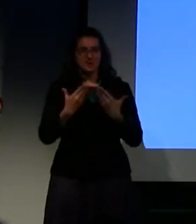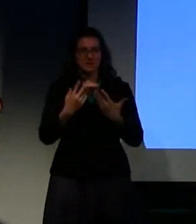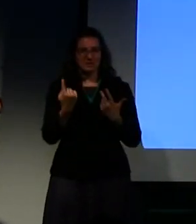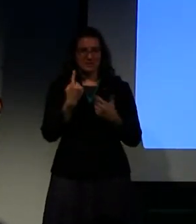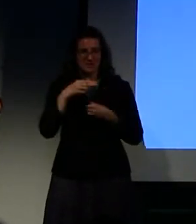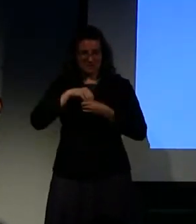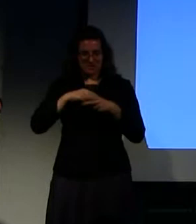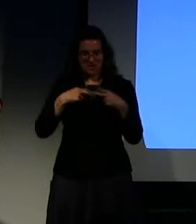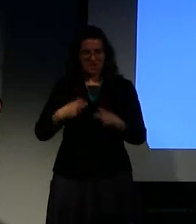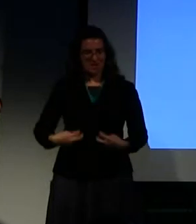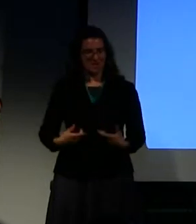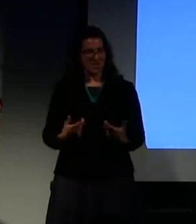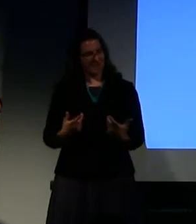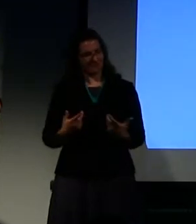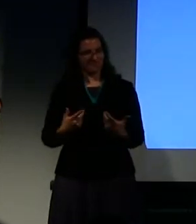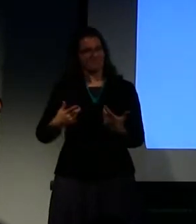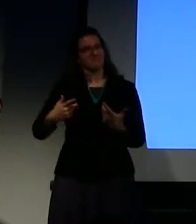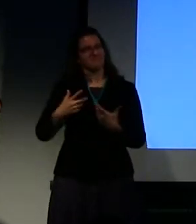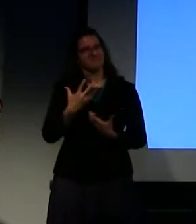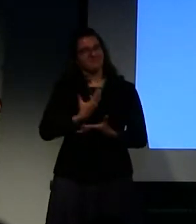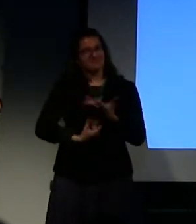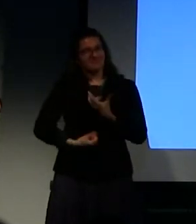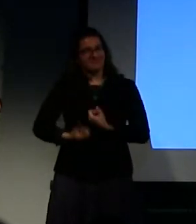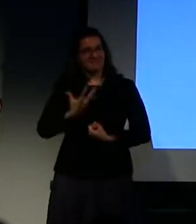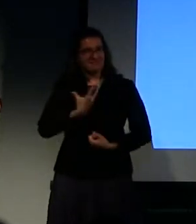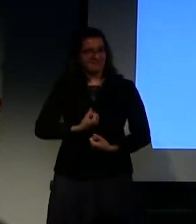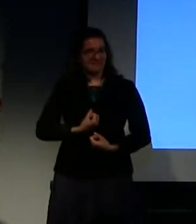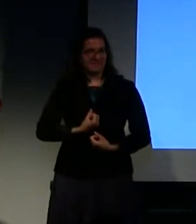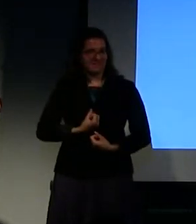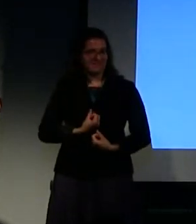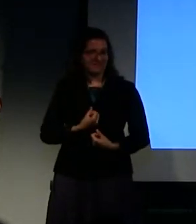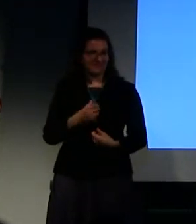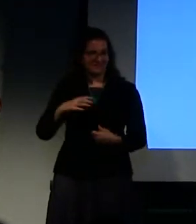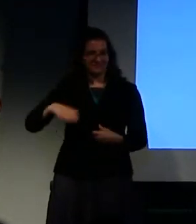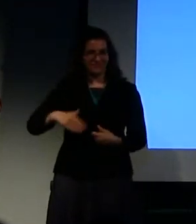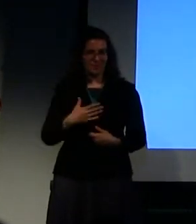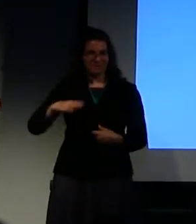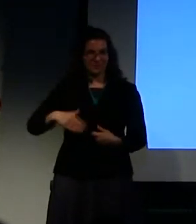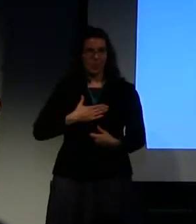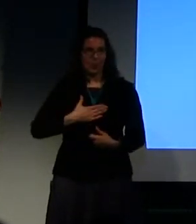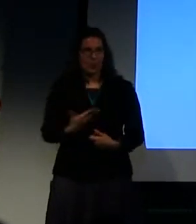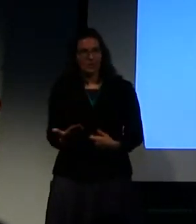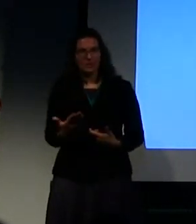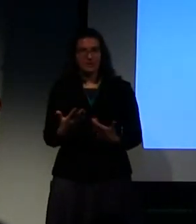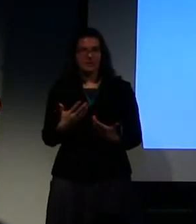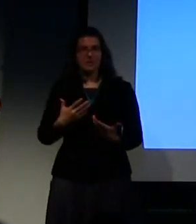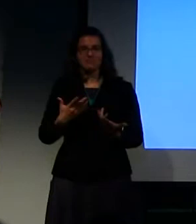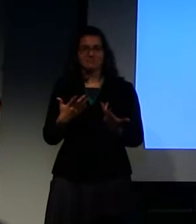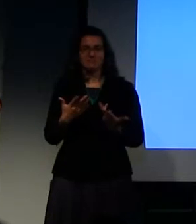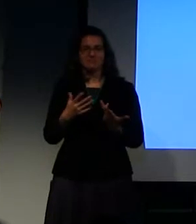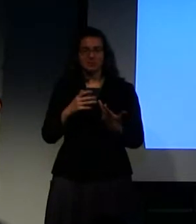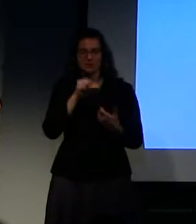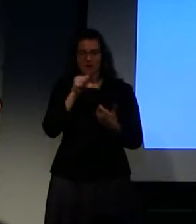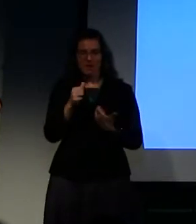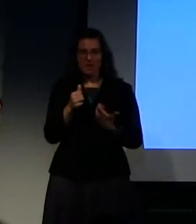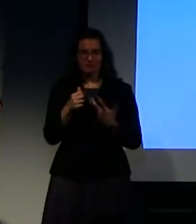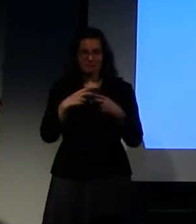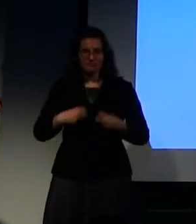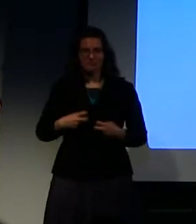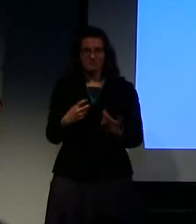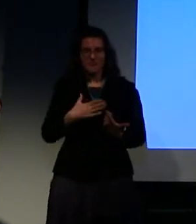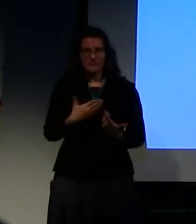yourself. And I find that if we can start doing that, we can actually confront you. And it might be